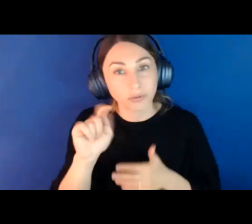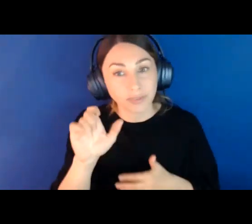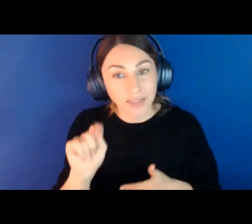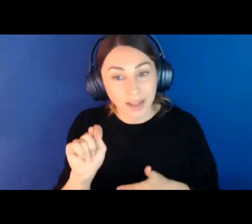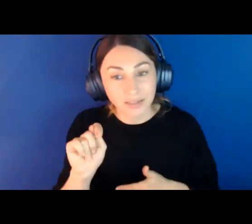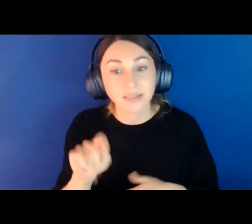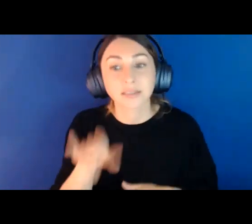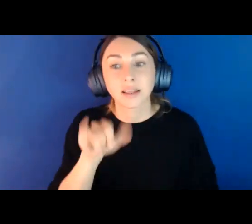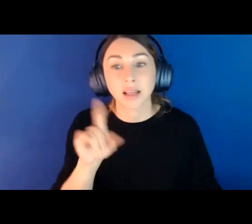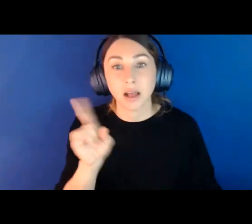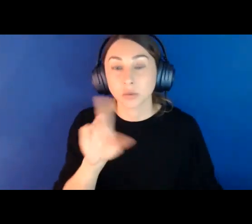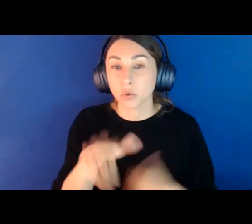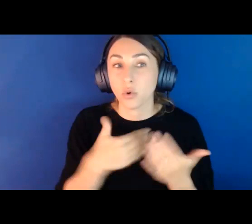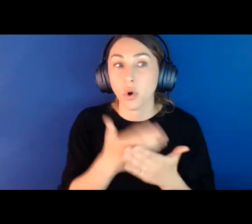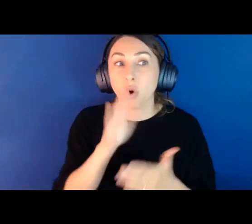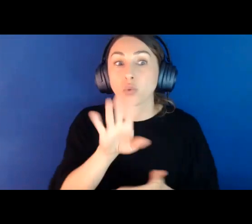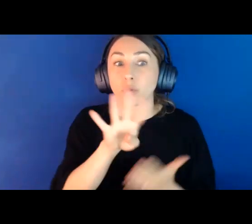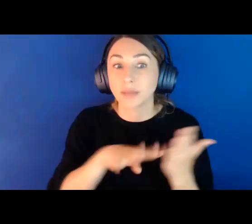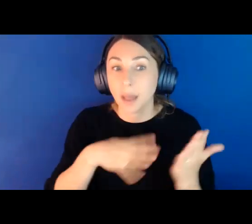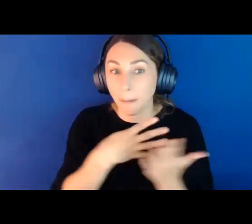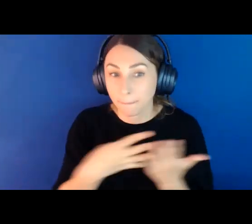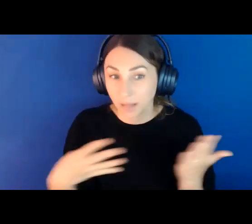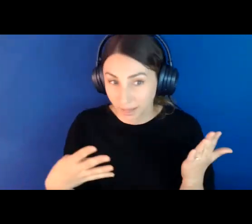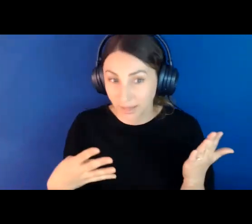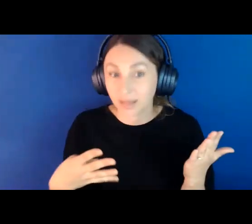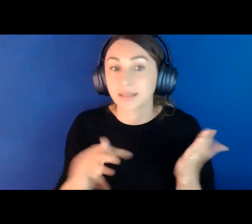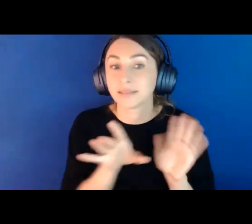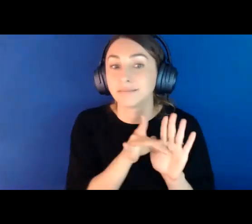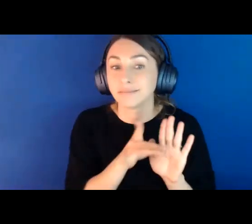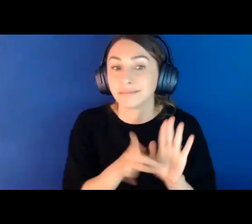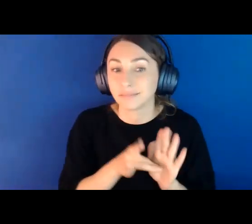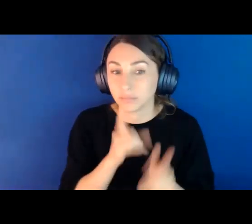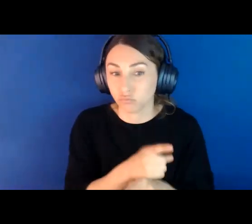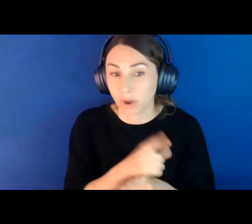will make sure that all your tables are tagged correctly.